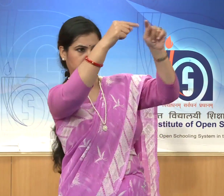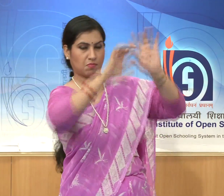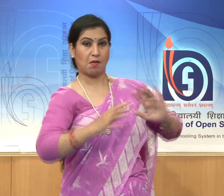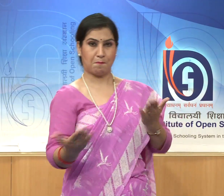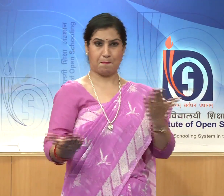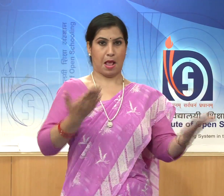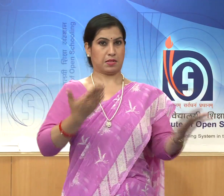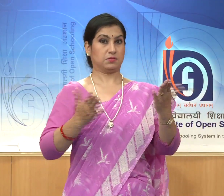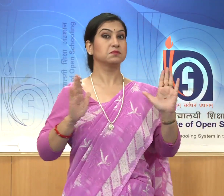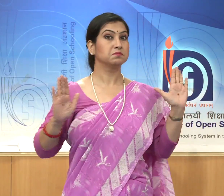and balance